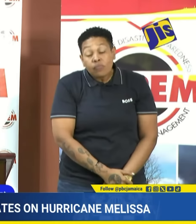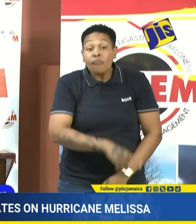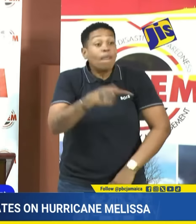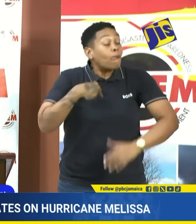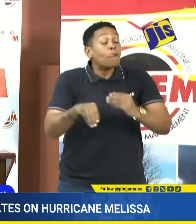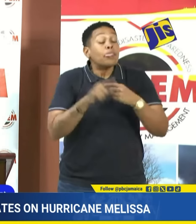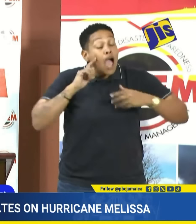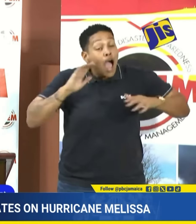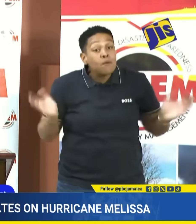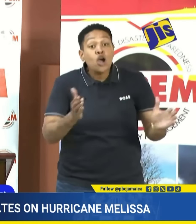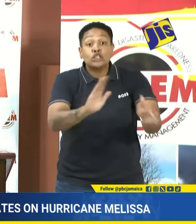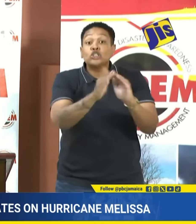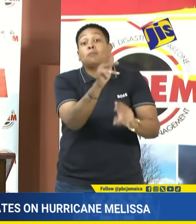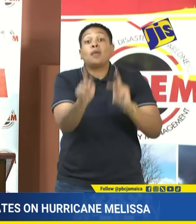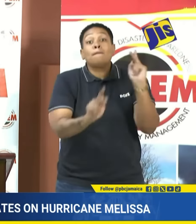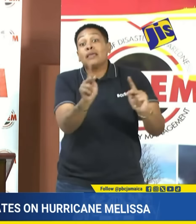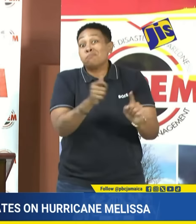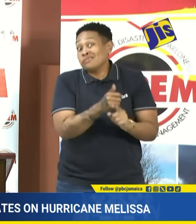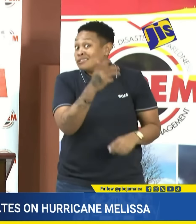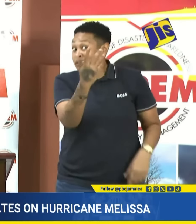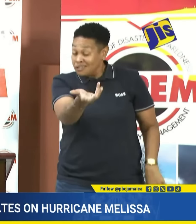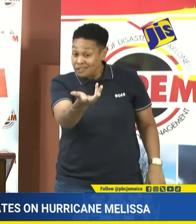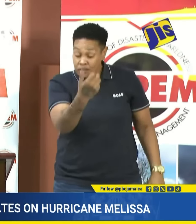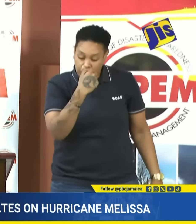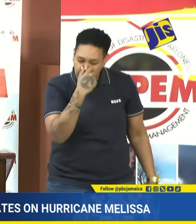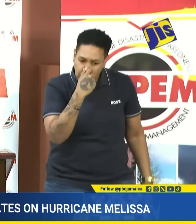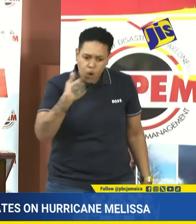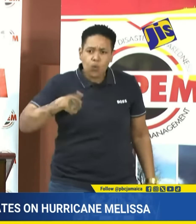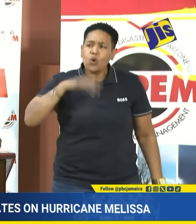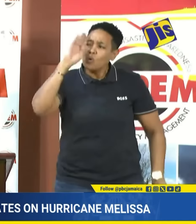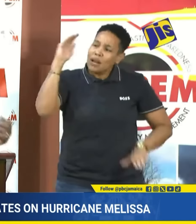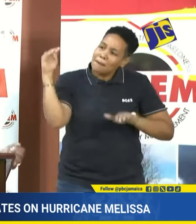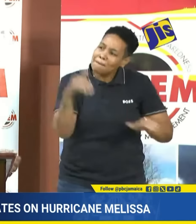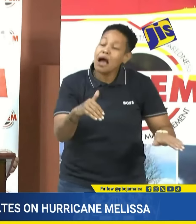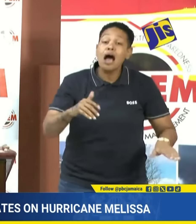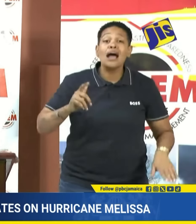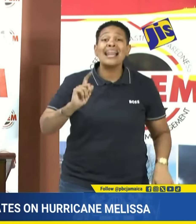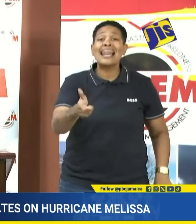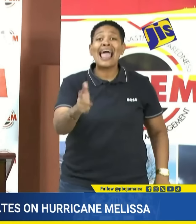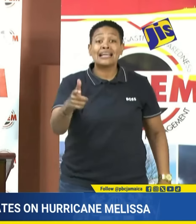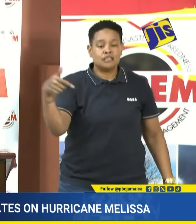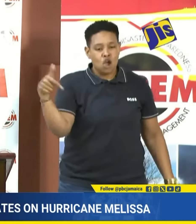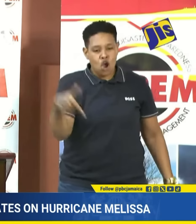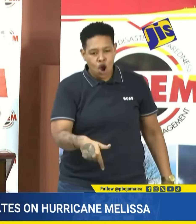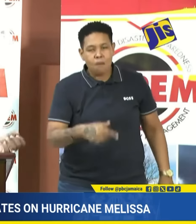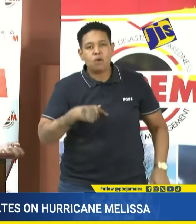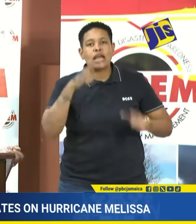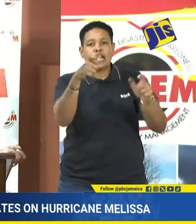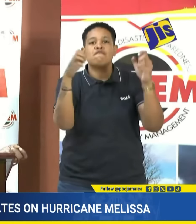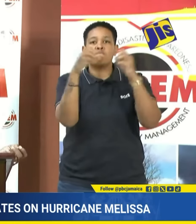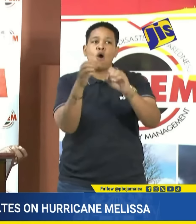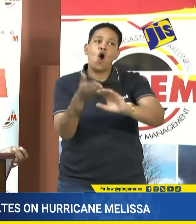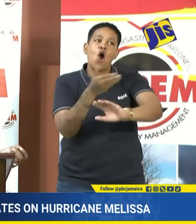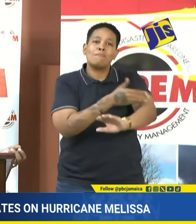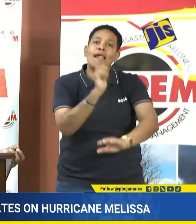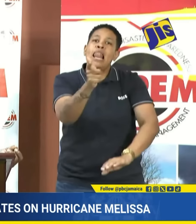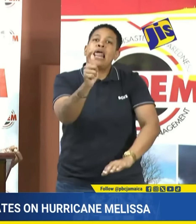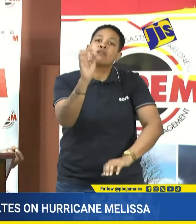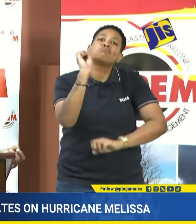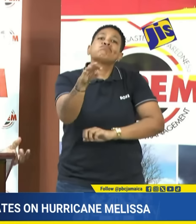And I'm urging Jamaicans, we'll be back later on if needs be to give further